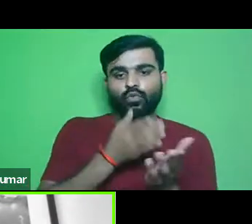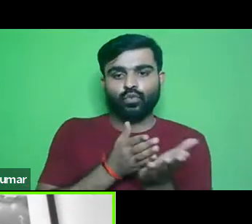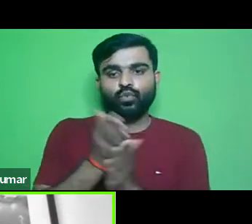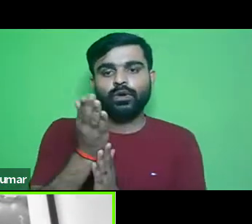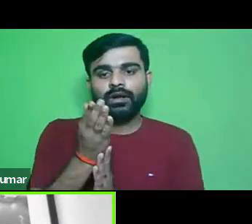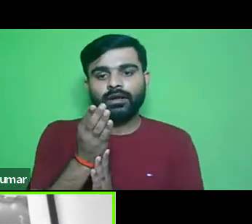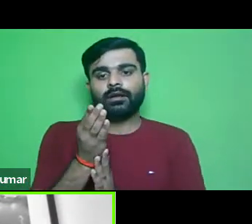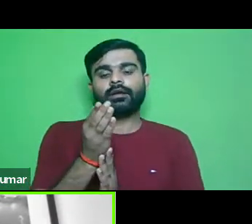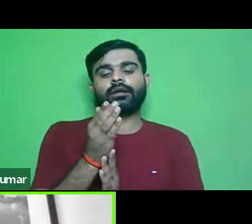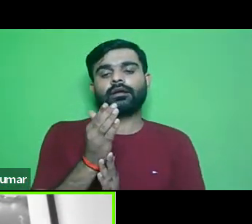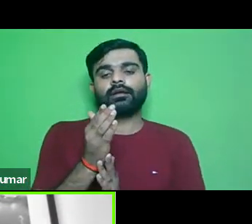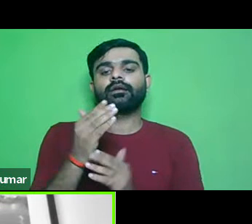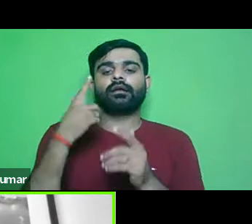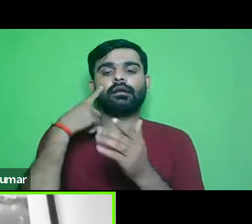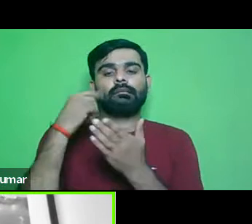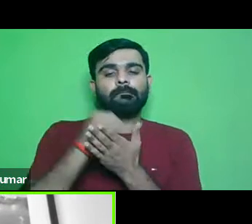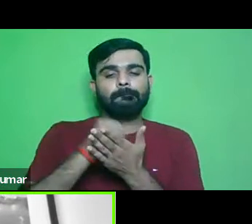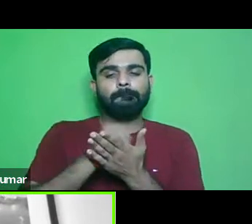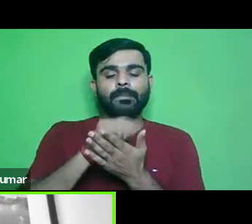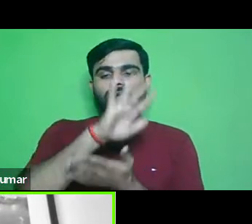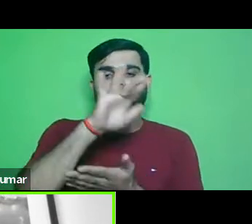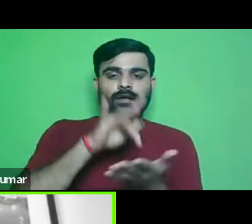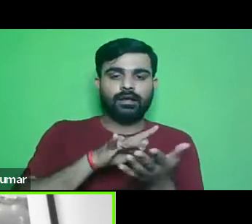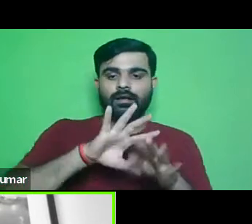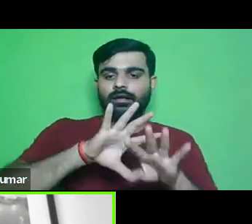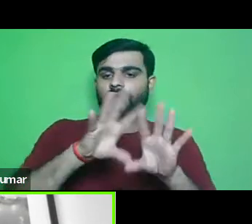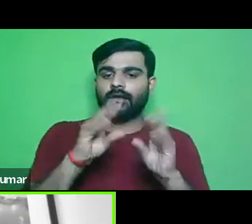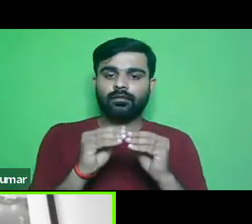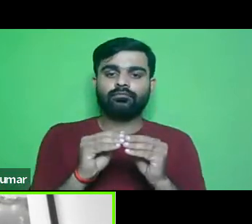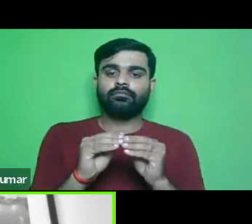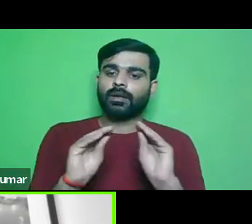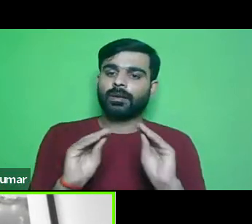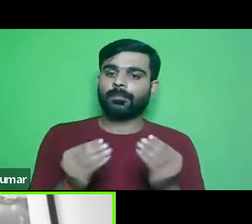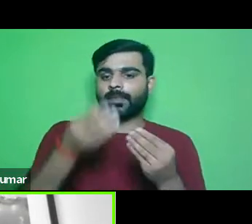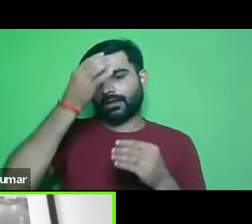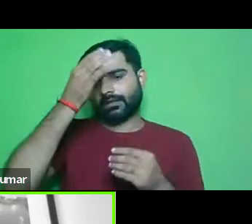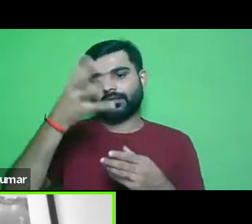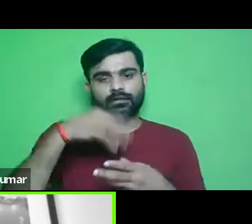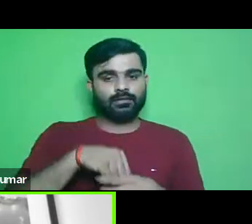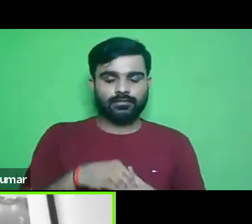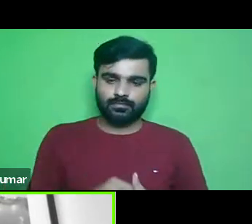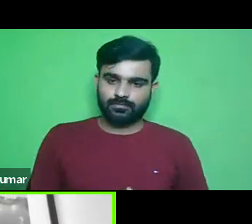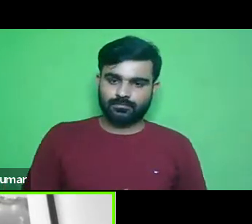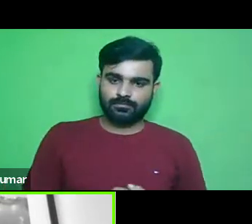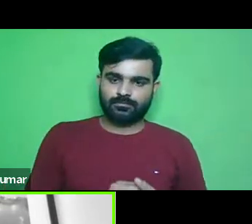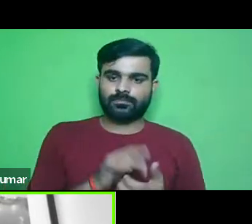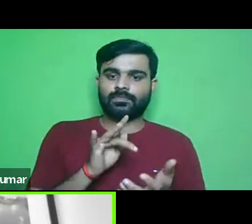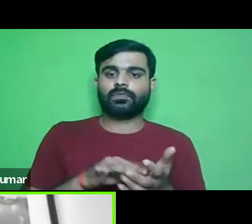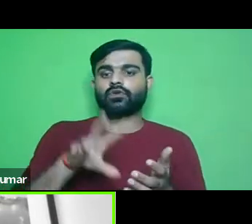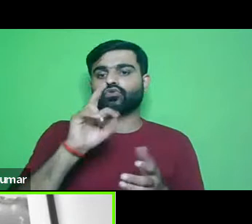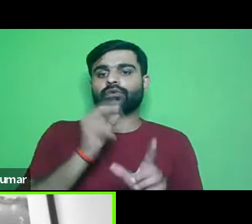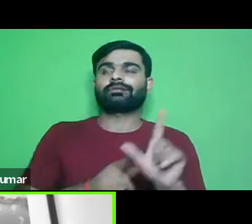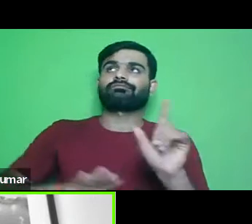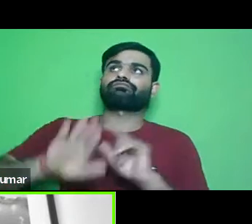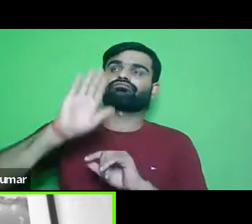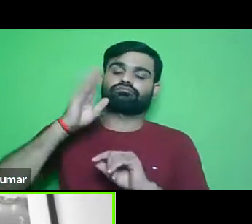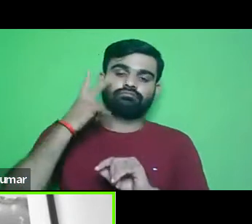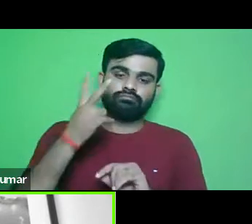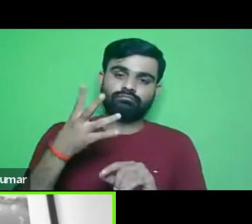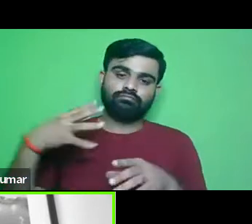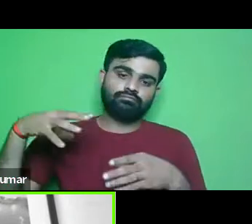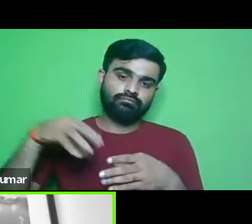is sharing of best practices in the sector can all lead to better outcomes. I think 15 to 20 years ago, if you looked at the average state